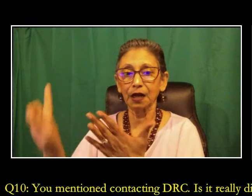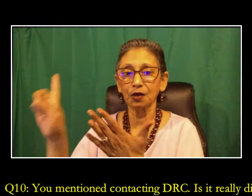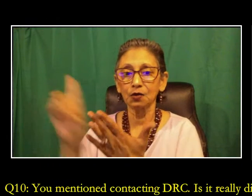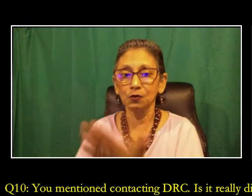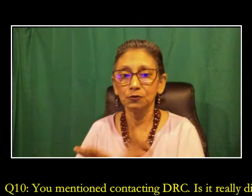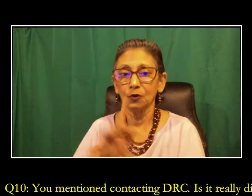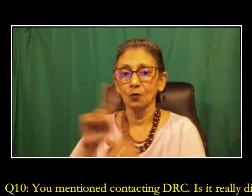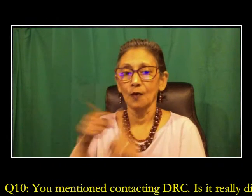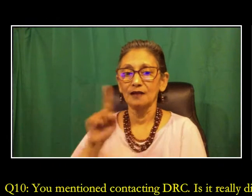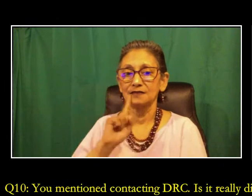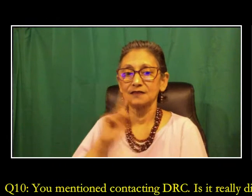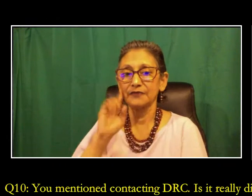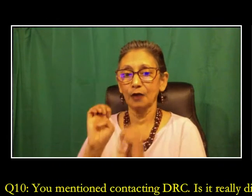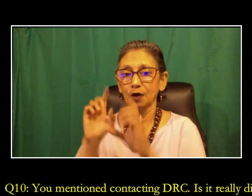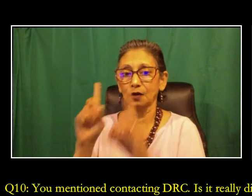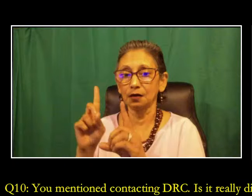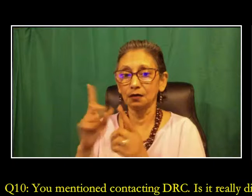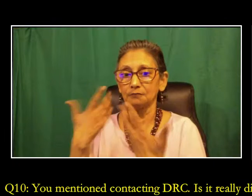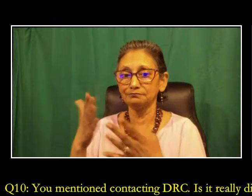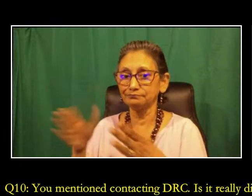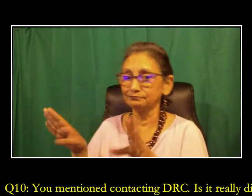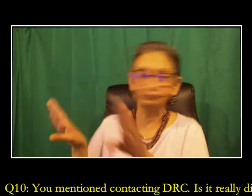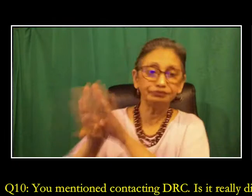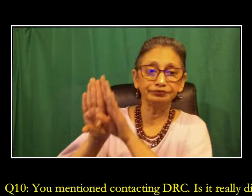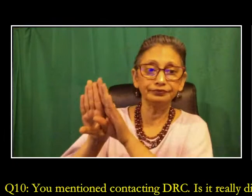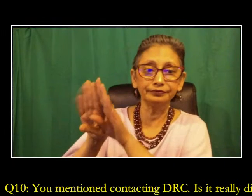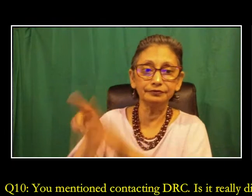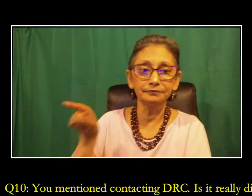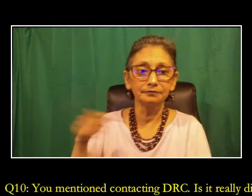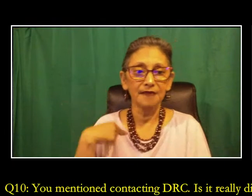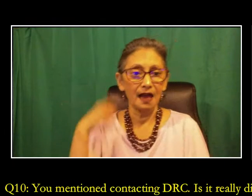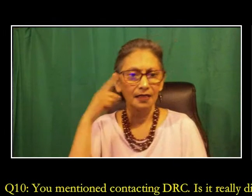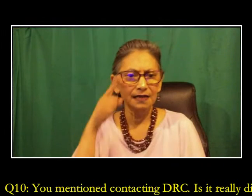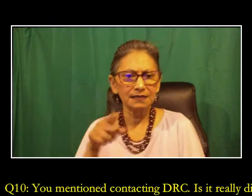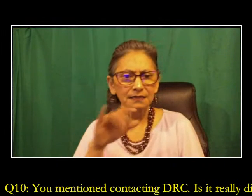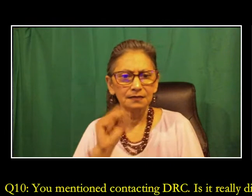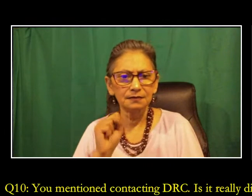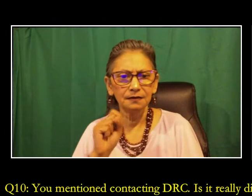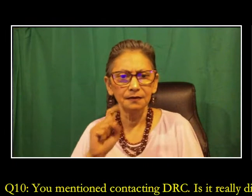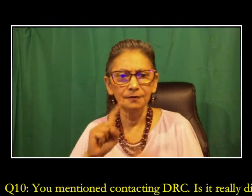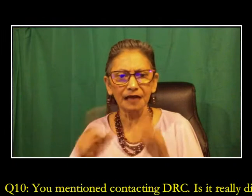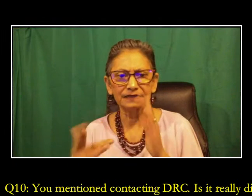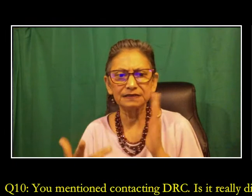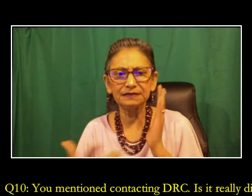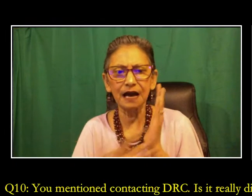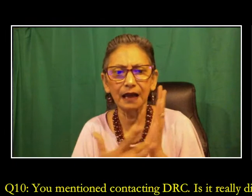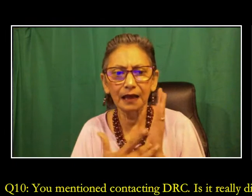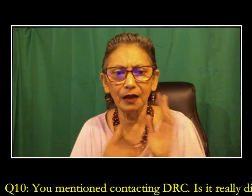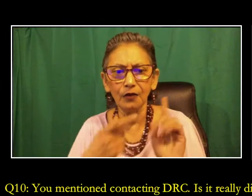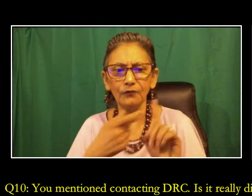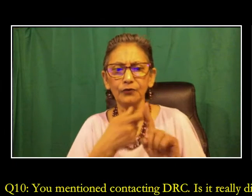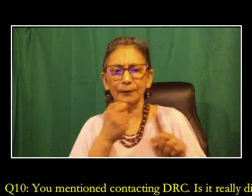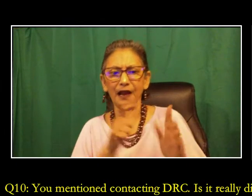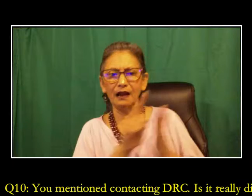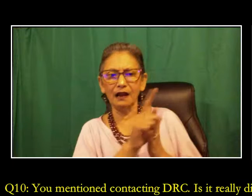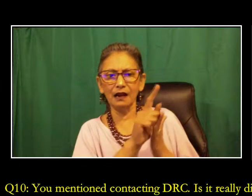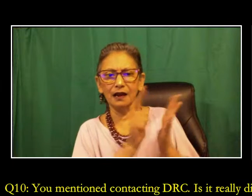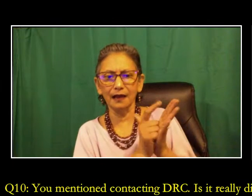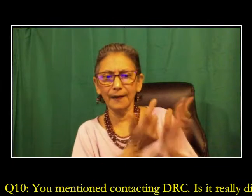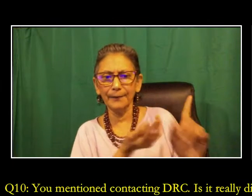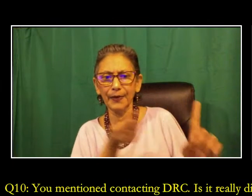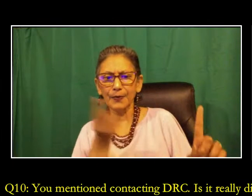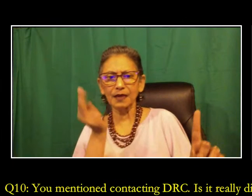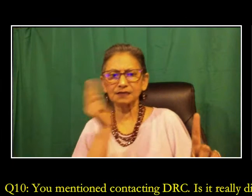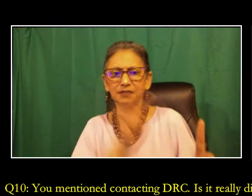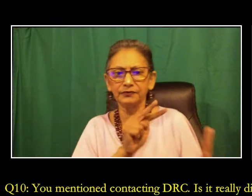You mentioned contacting DRC. Is it really discrimination when deaf educators are shut out? I think it